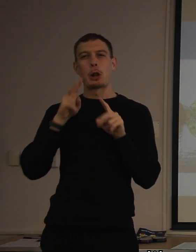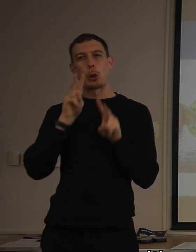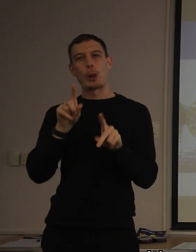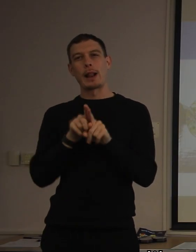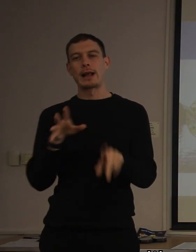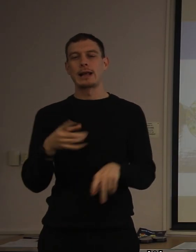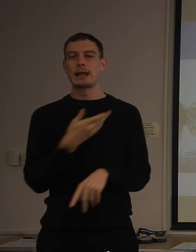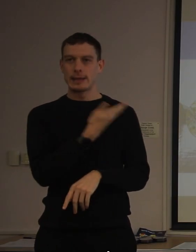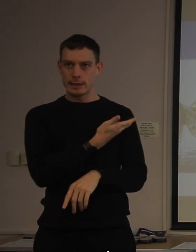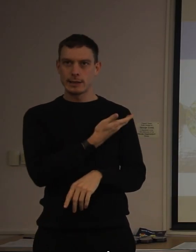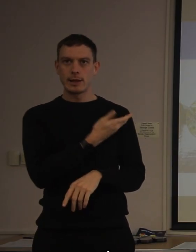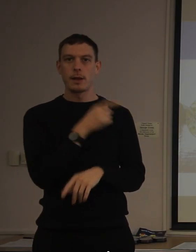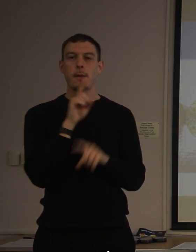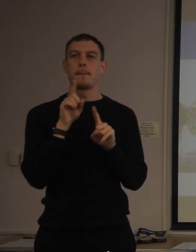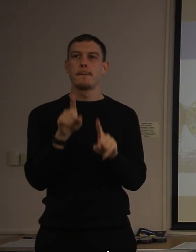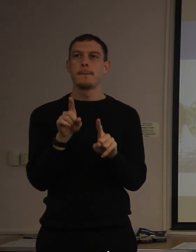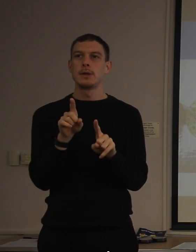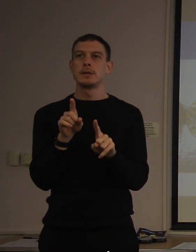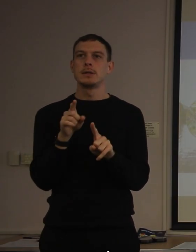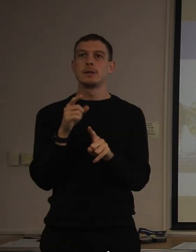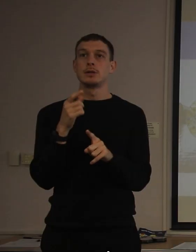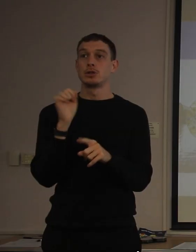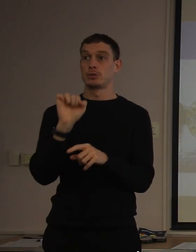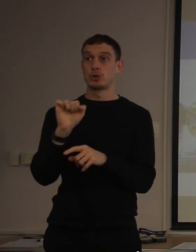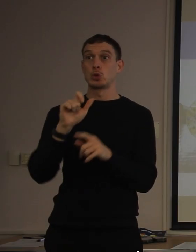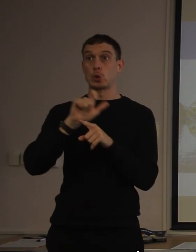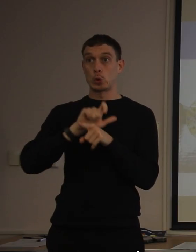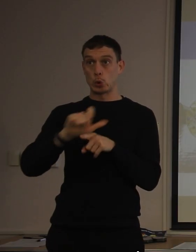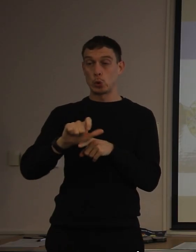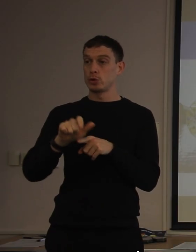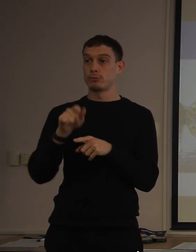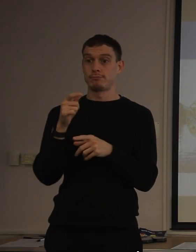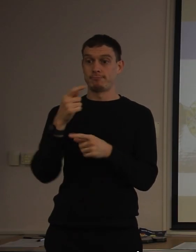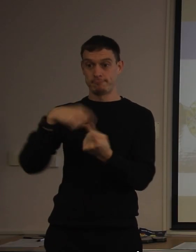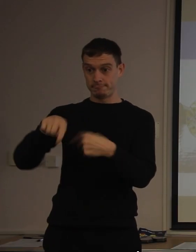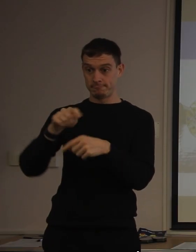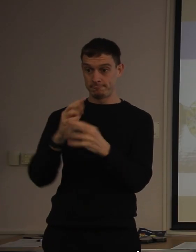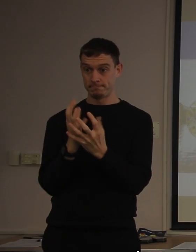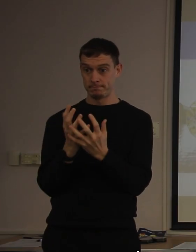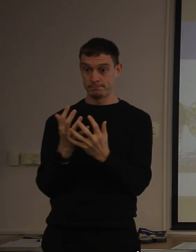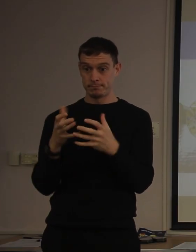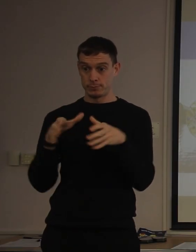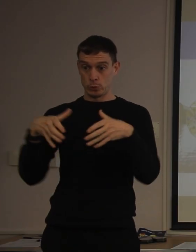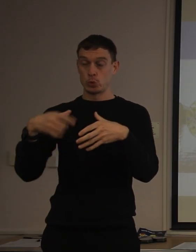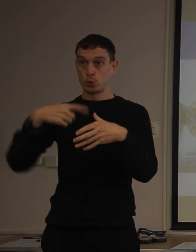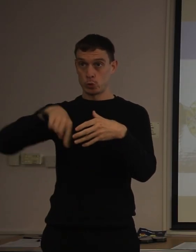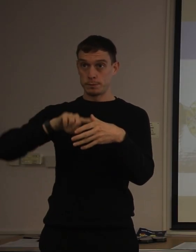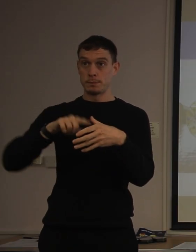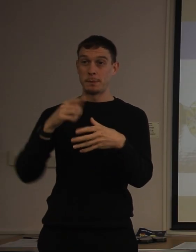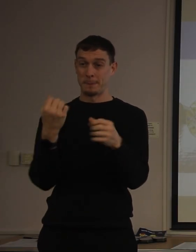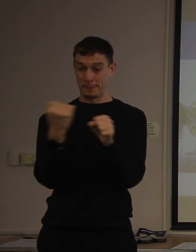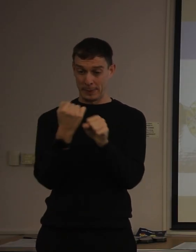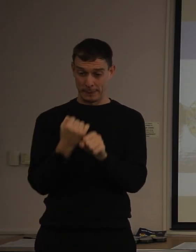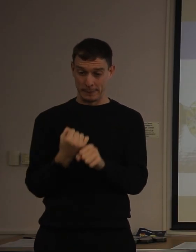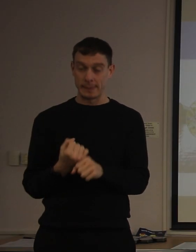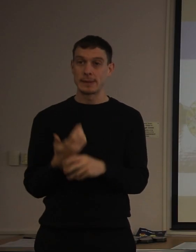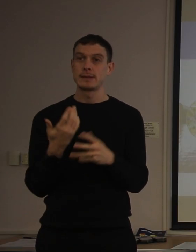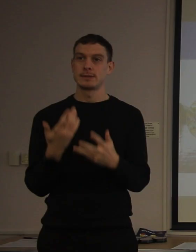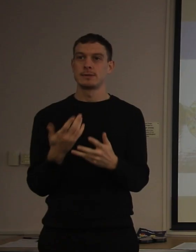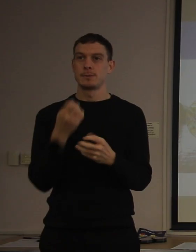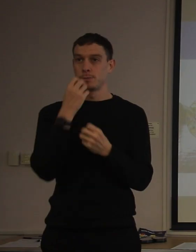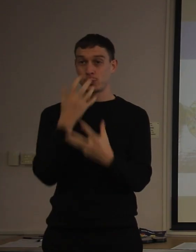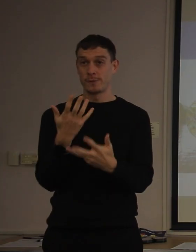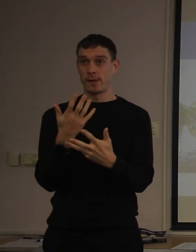honest, but everyone that was on her course managed to produce the most beautiful sun catcher I've ever seen. The